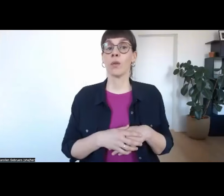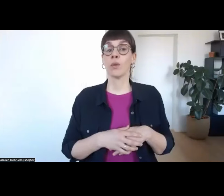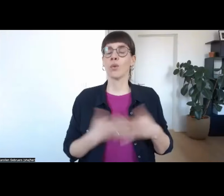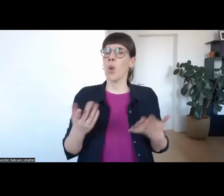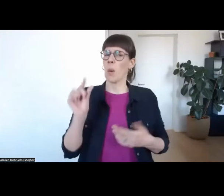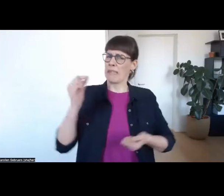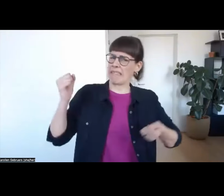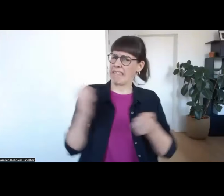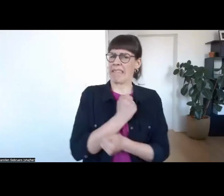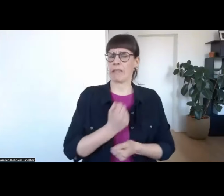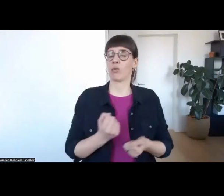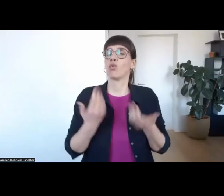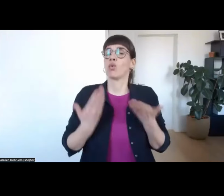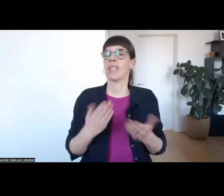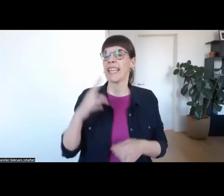Okay.